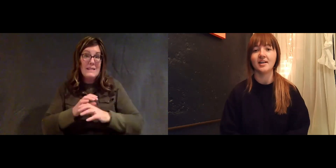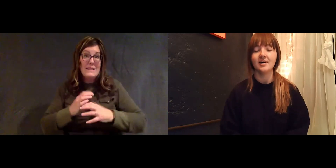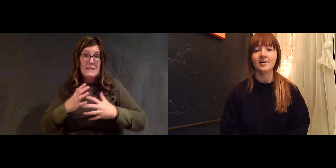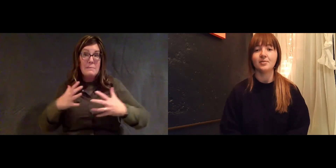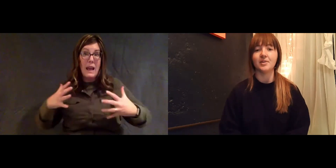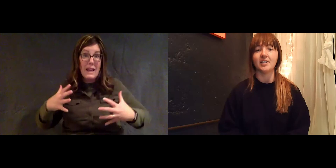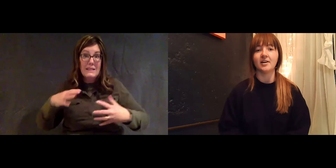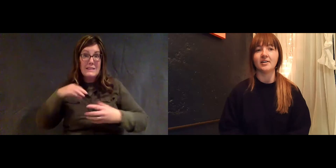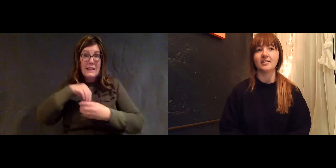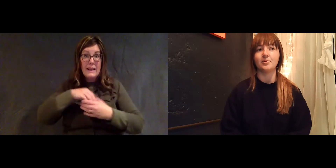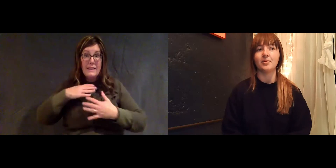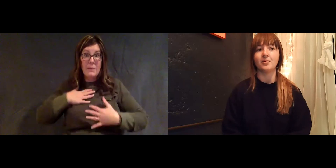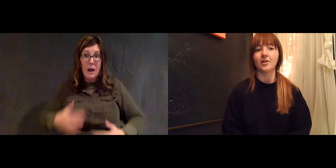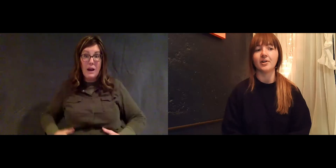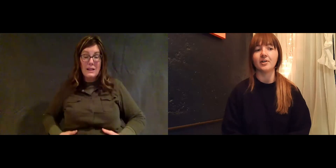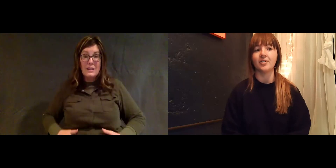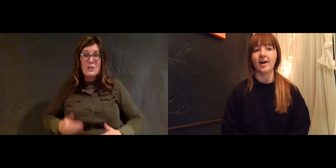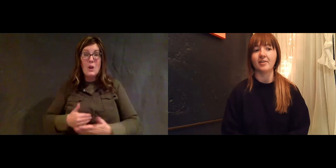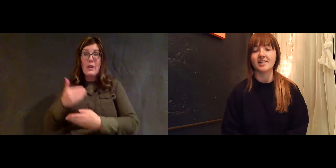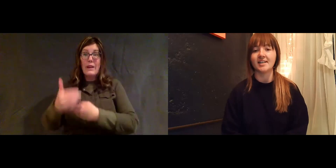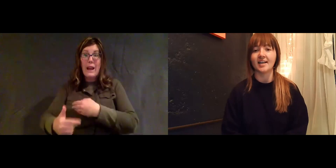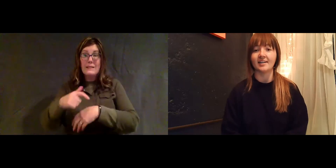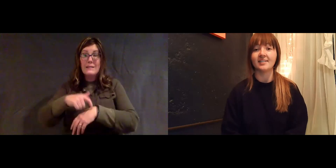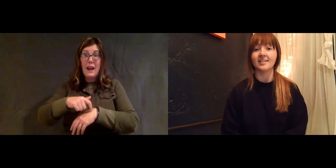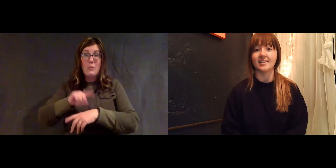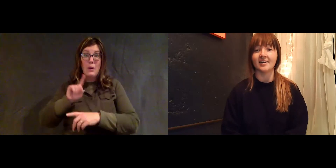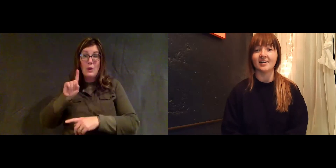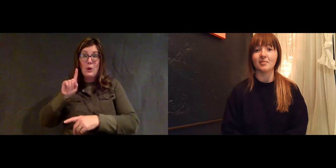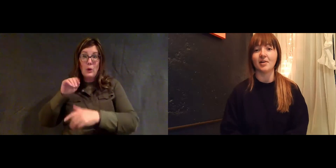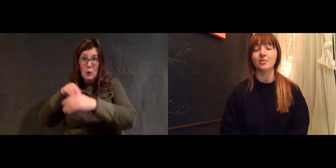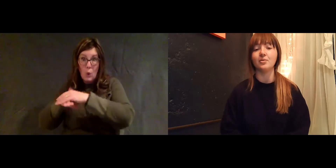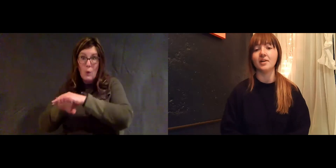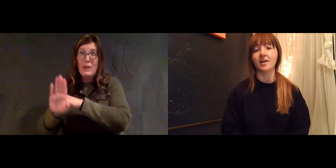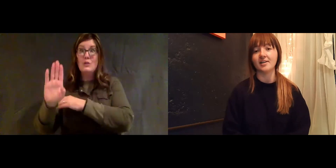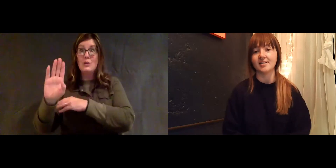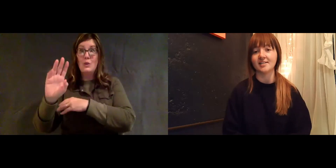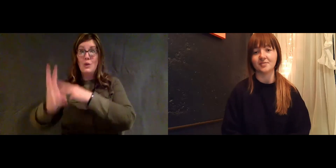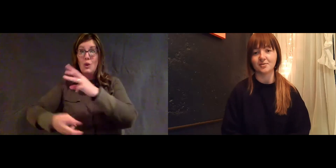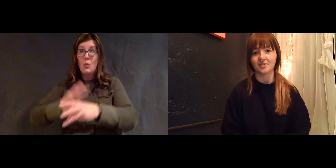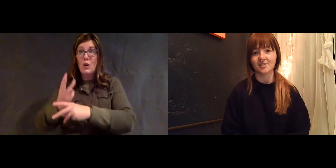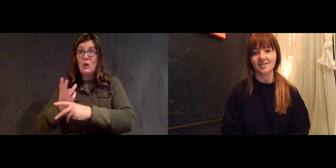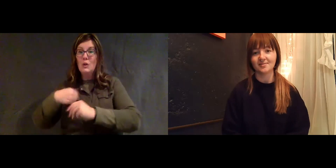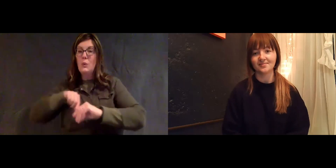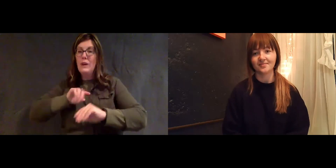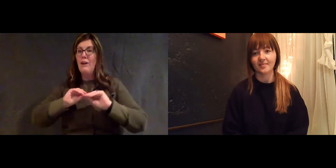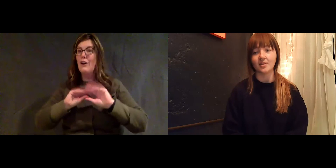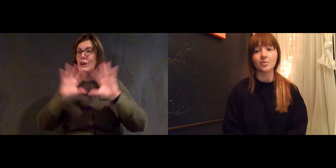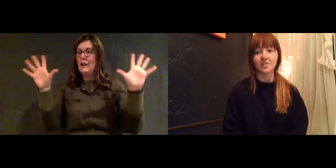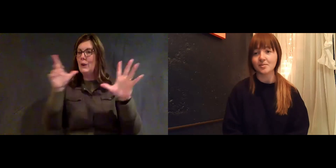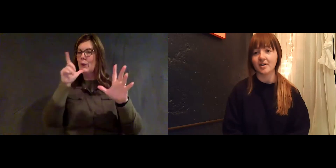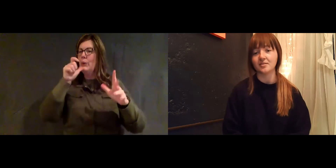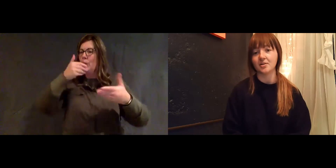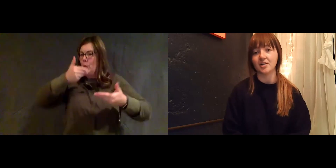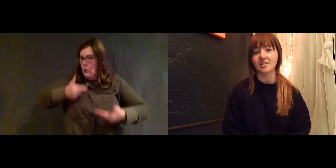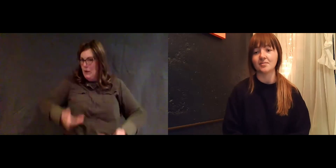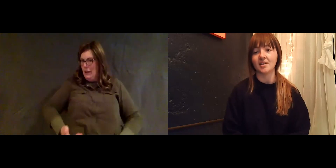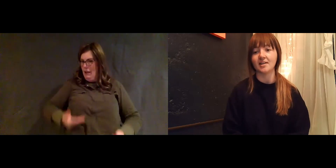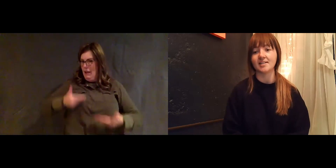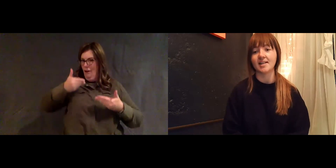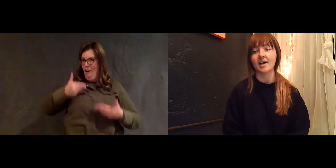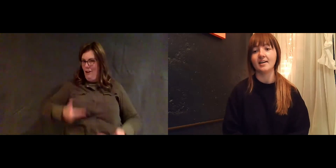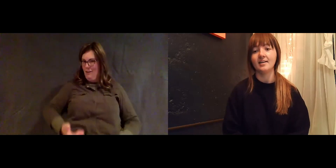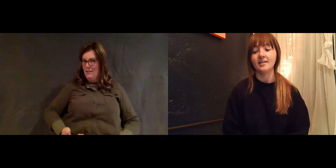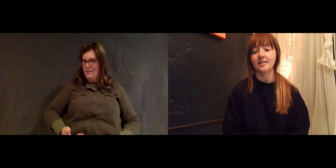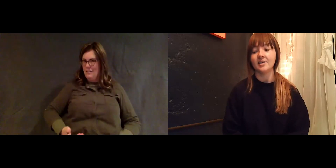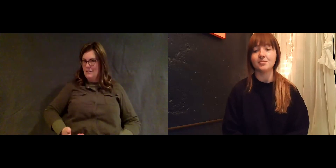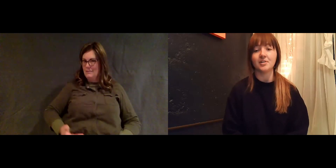world, we are a little bit more grounded and clear about who we are as individuals. The coolest part of yoga to me is